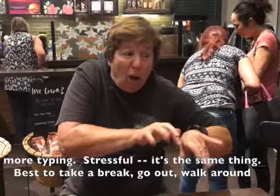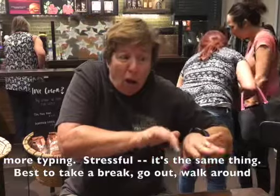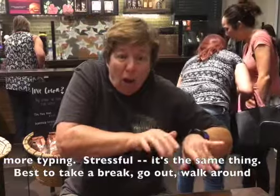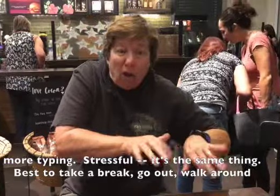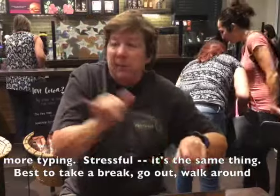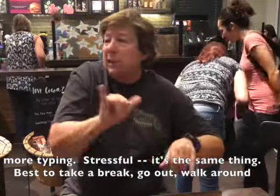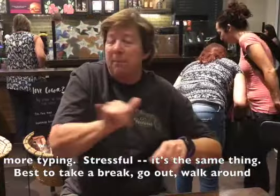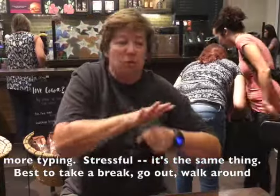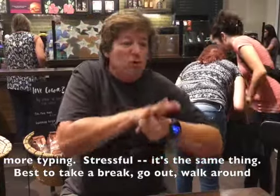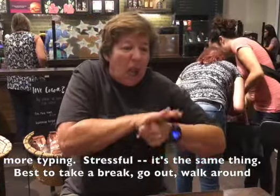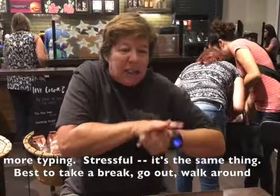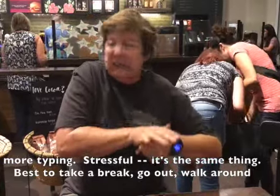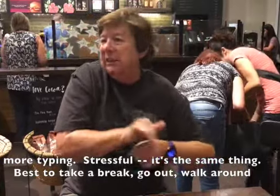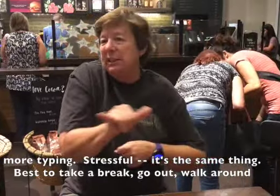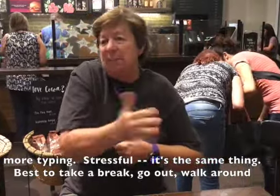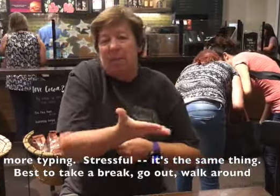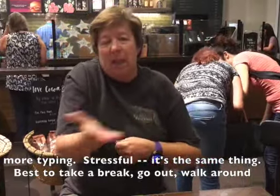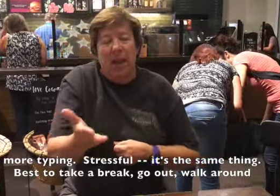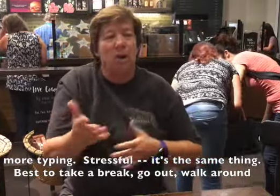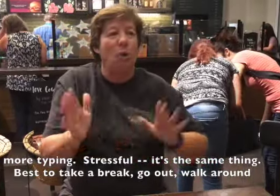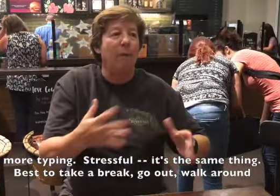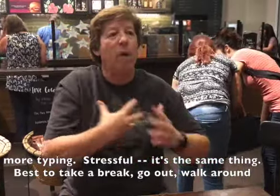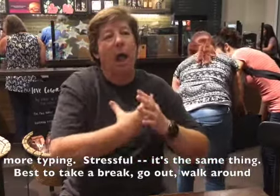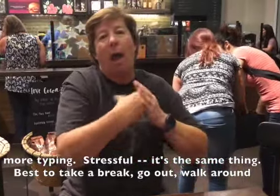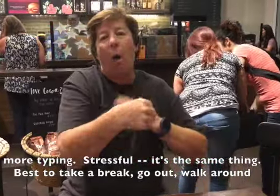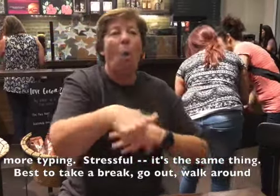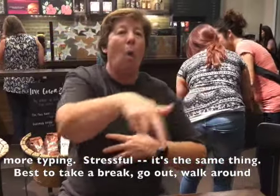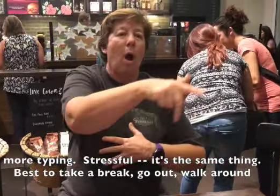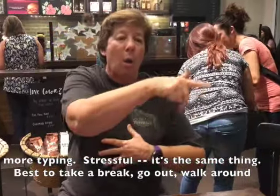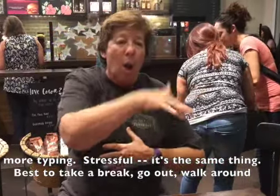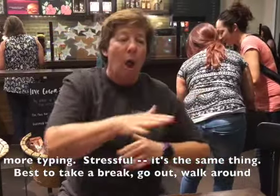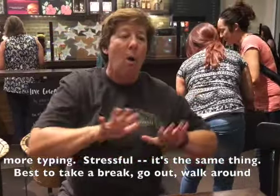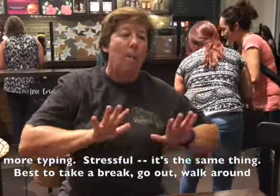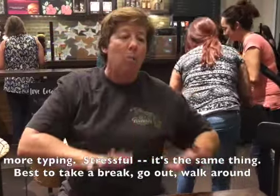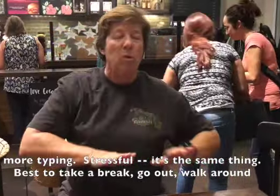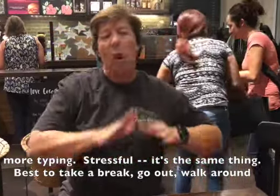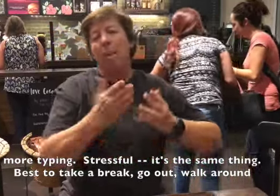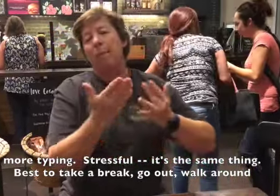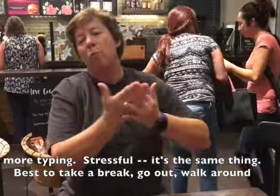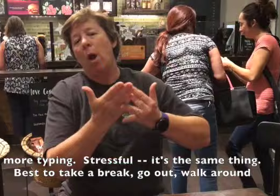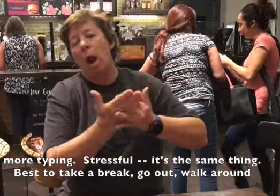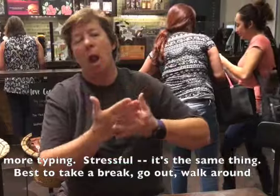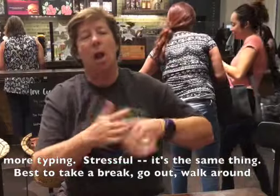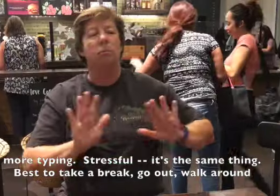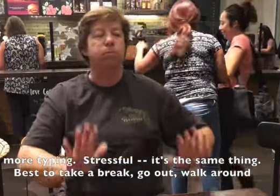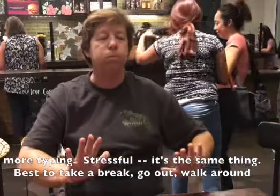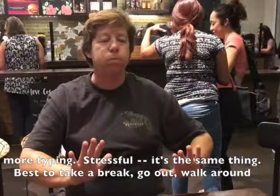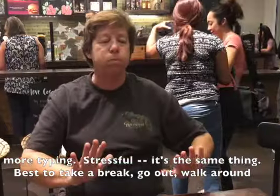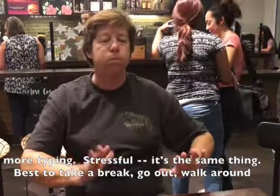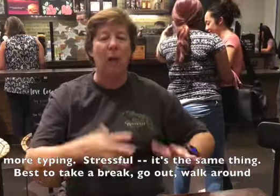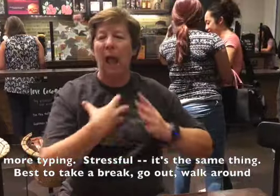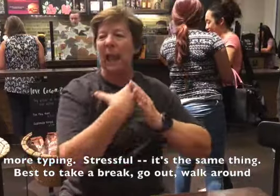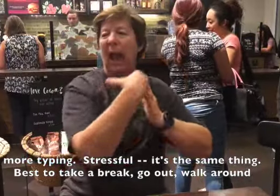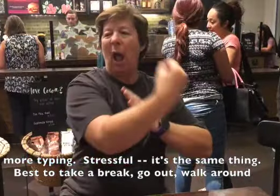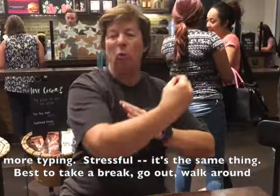More typing. Stressful. It's the same thing. It's best to take a break, go out and walk around.